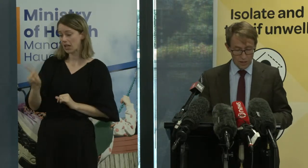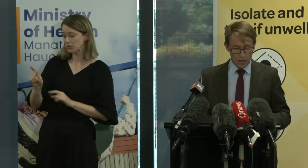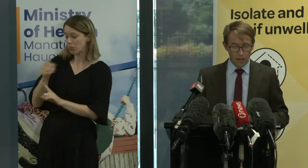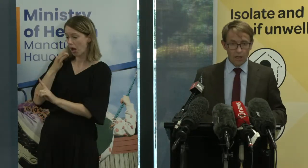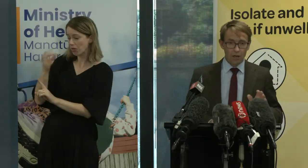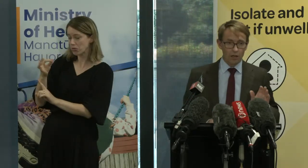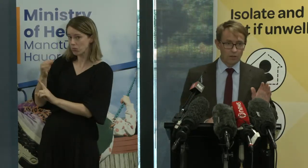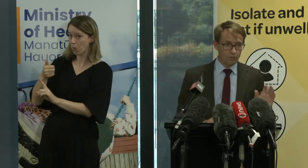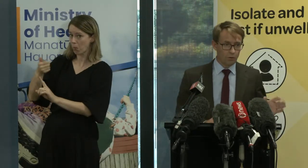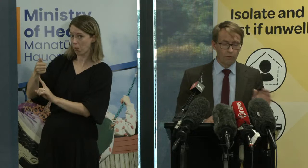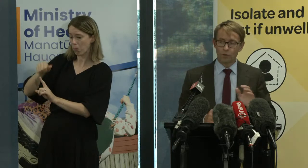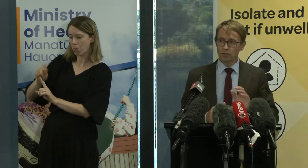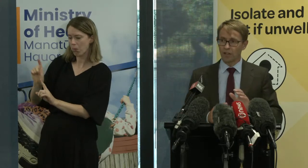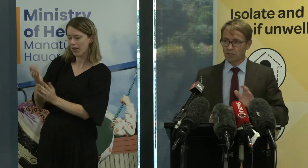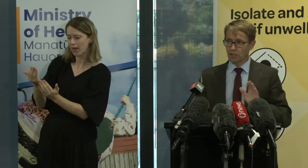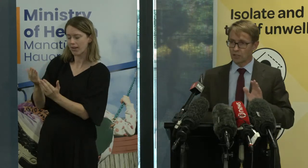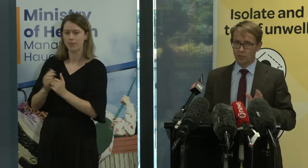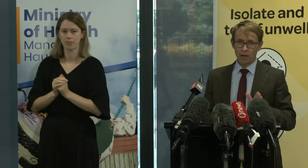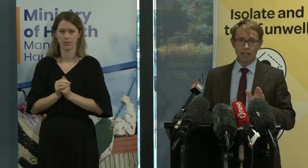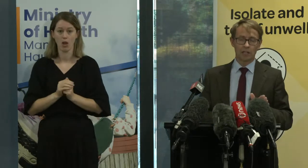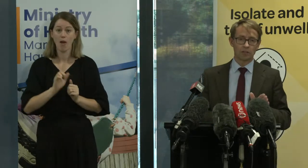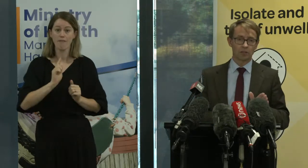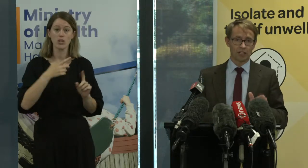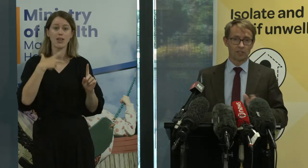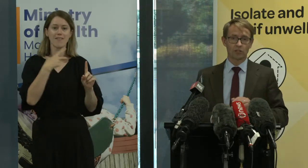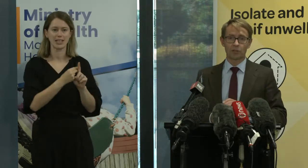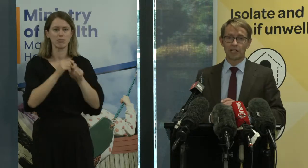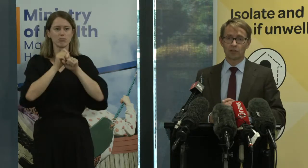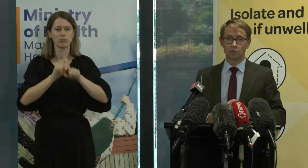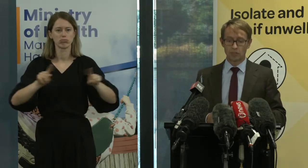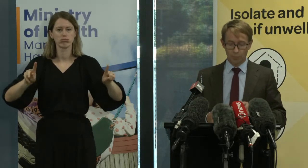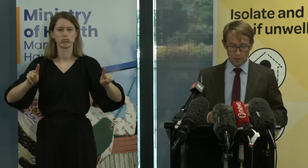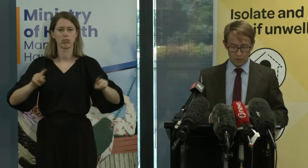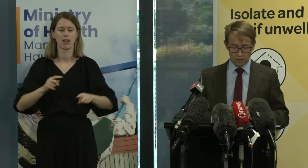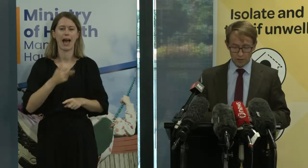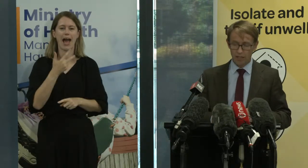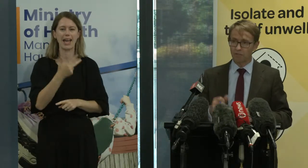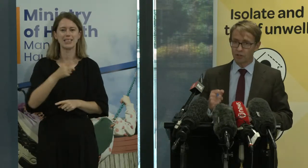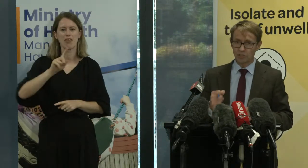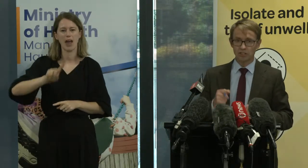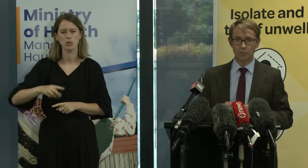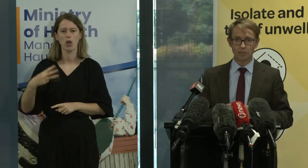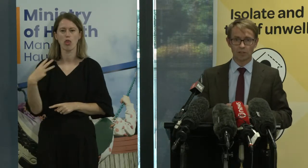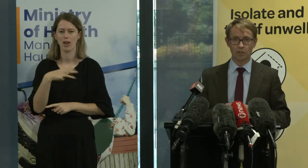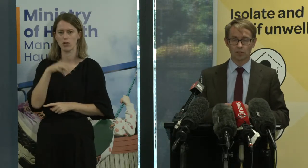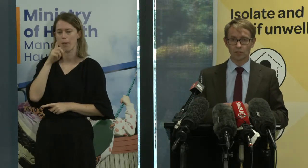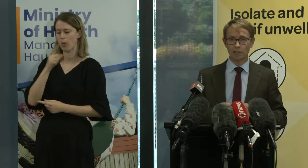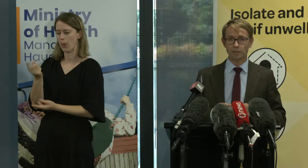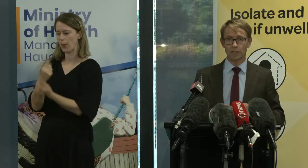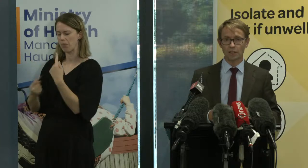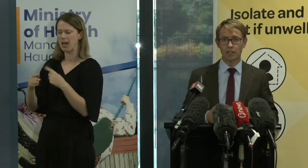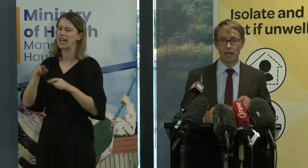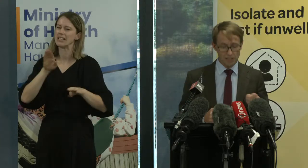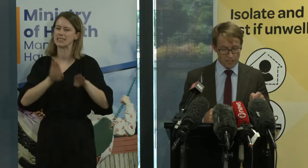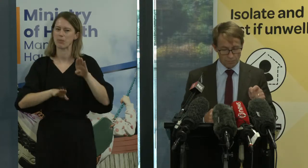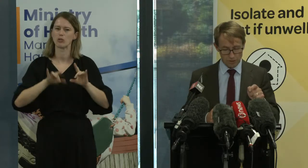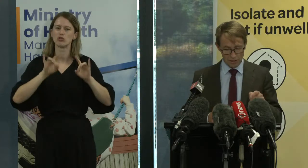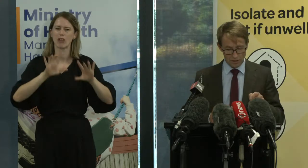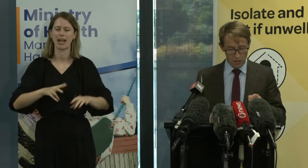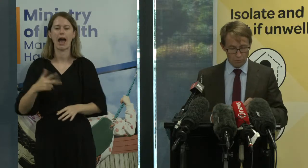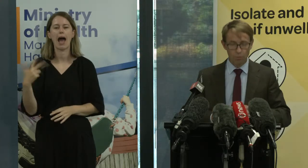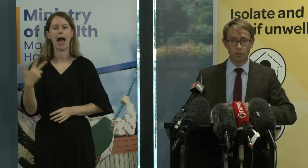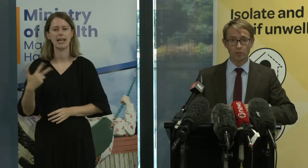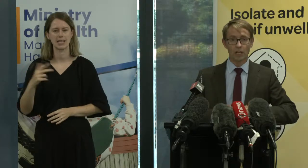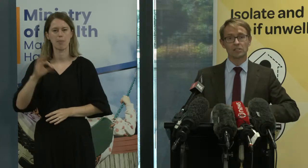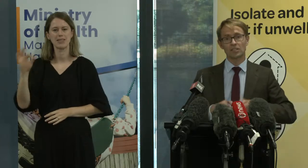vaccinations. For the first vaccination, there were 8,300 respondents, and very similar to the Australian data,